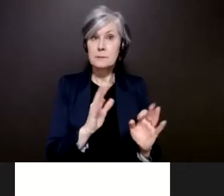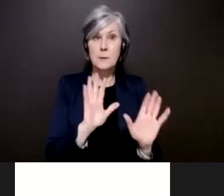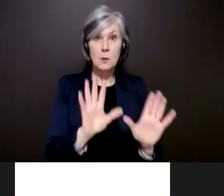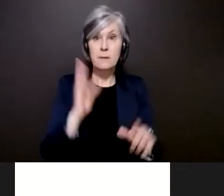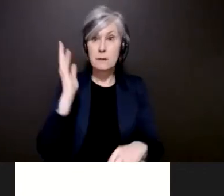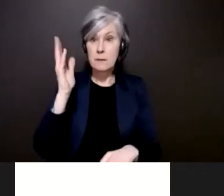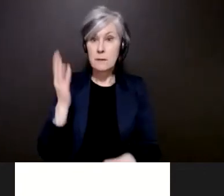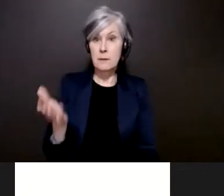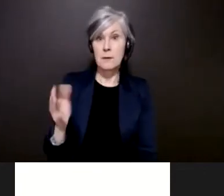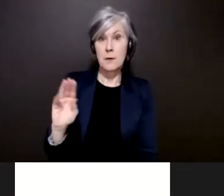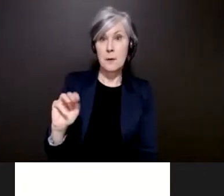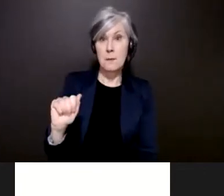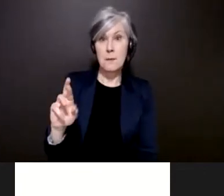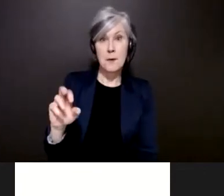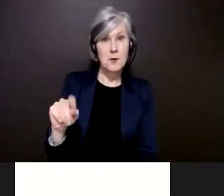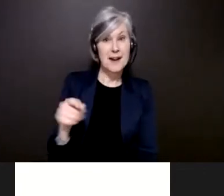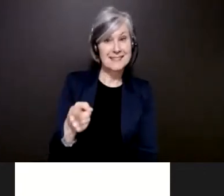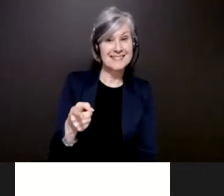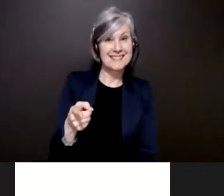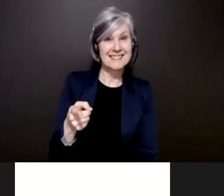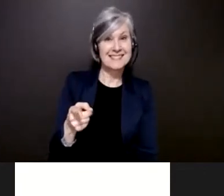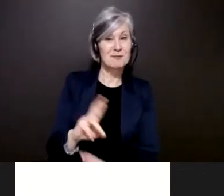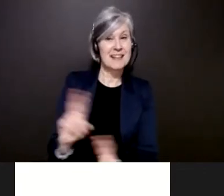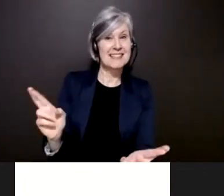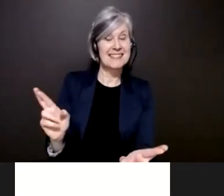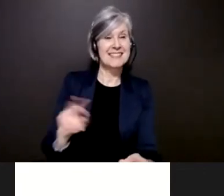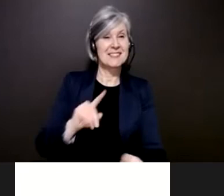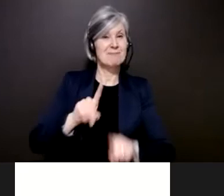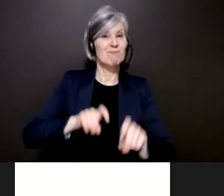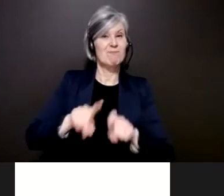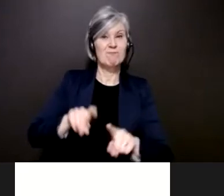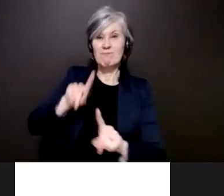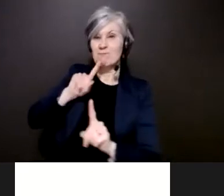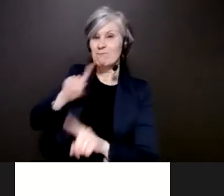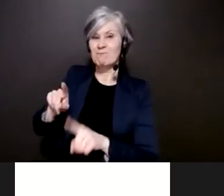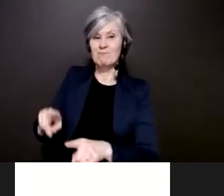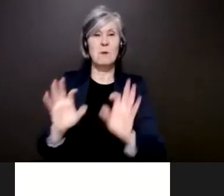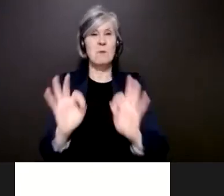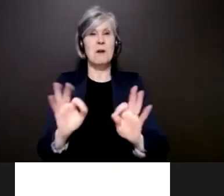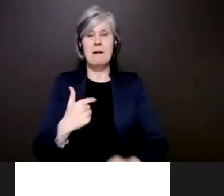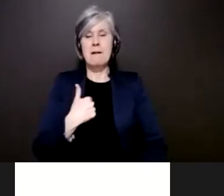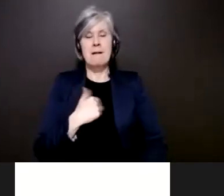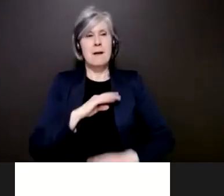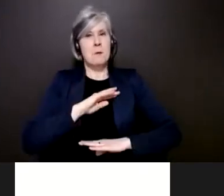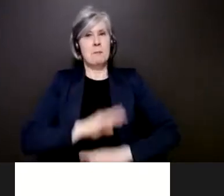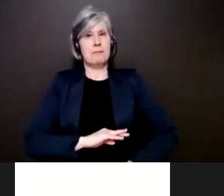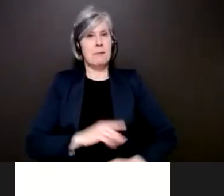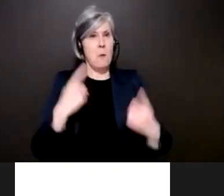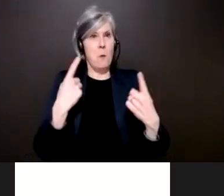or? I'm here. There she is. Always happy to, when everything works on Zoom for me, it makes me feel very